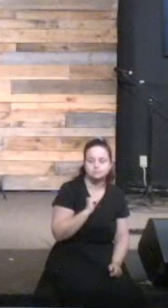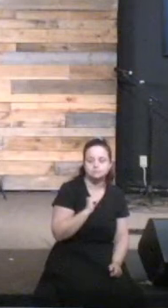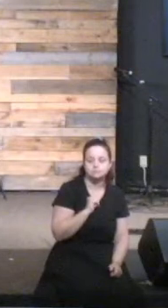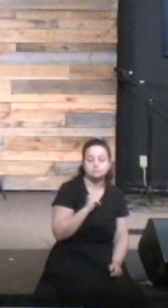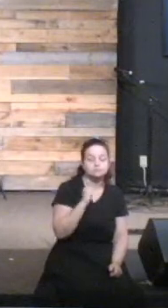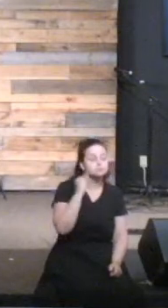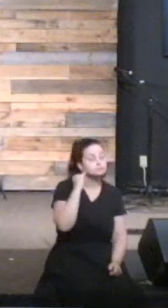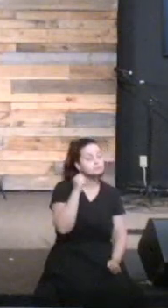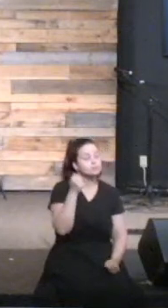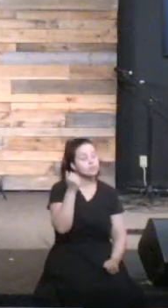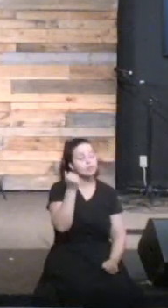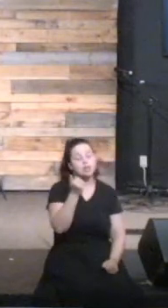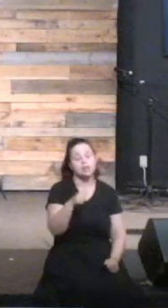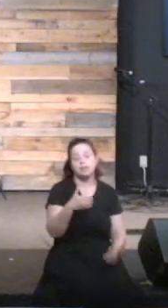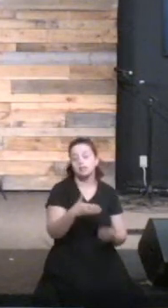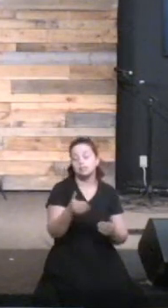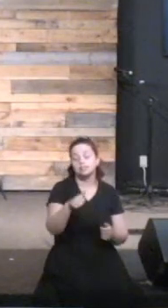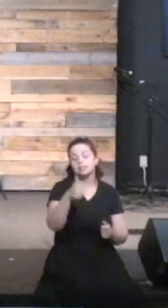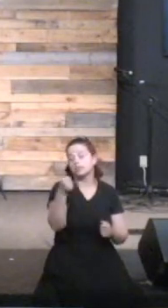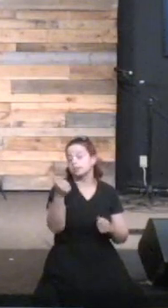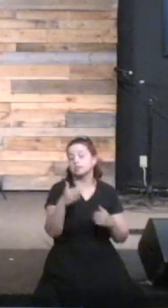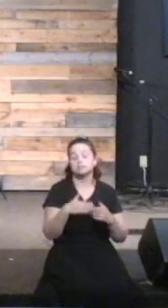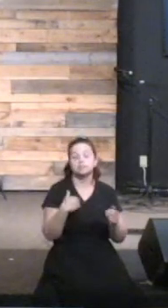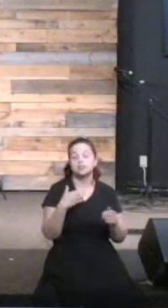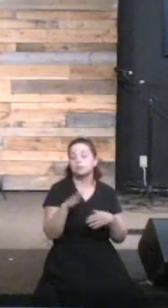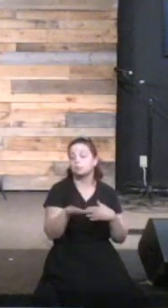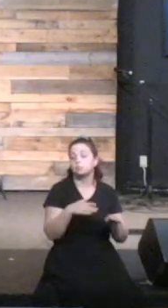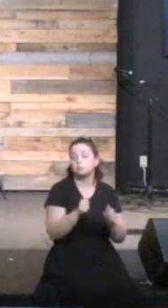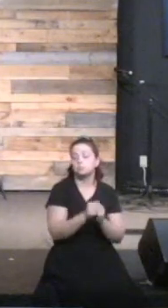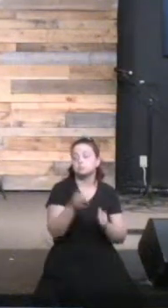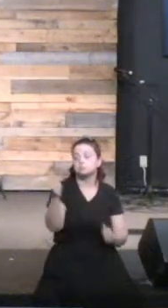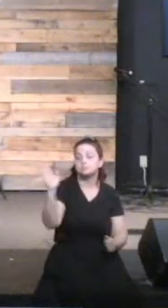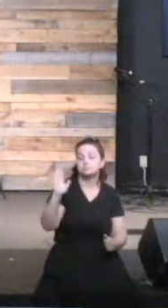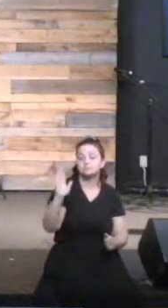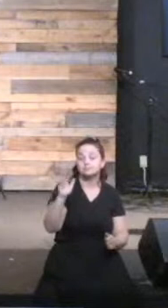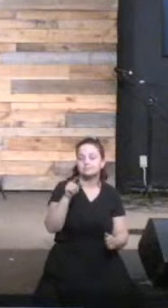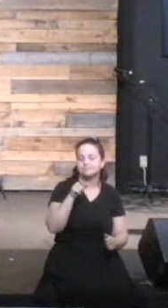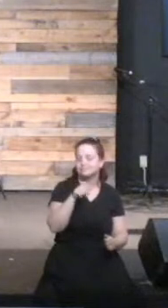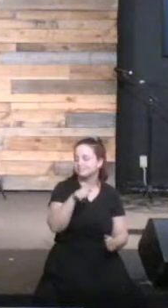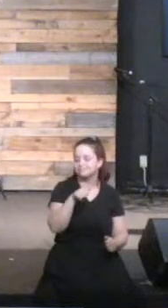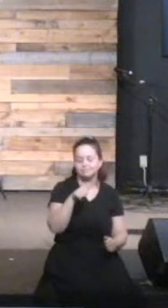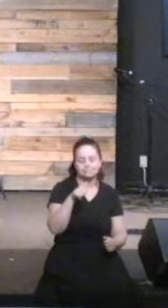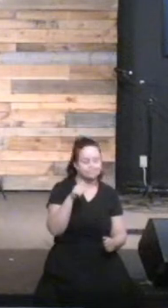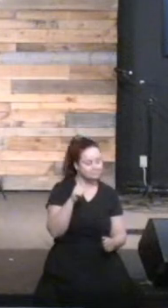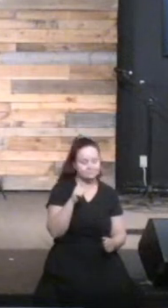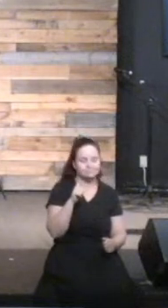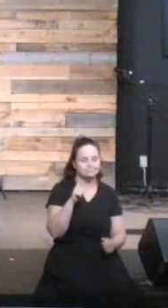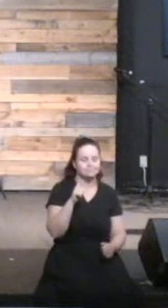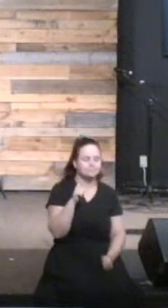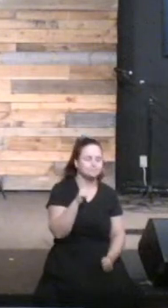if it's anything other than walk in with God they won't